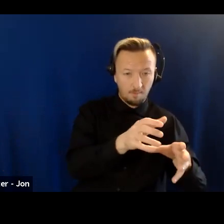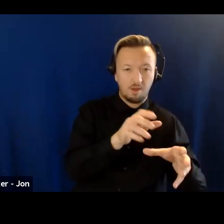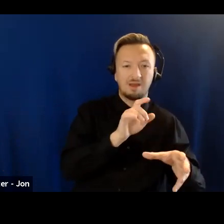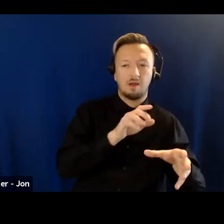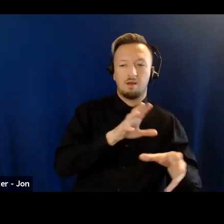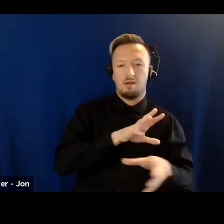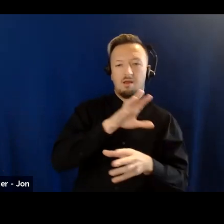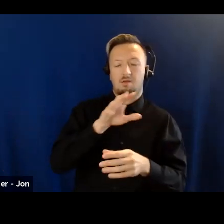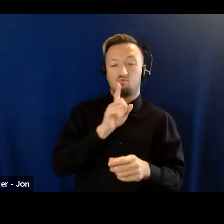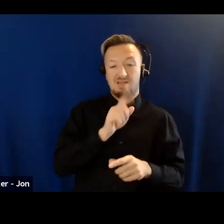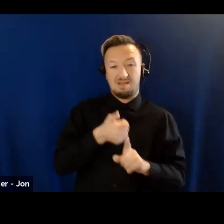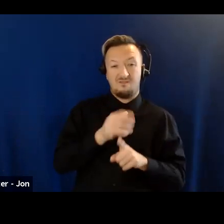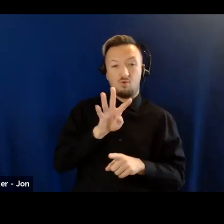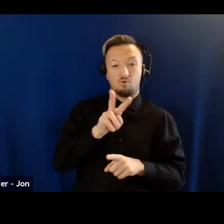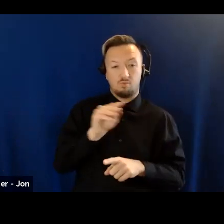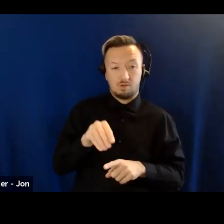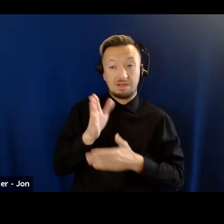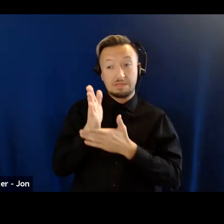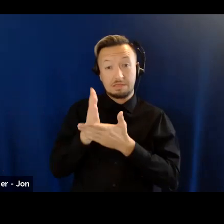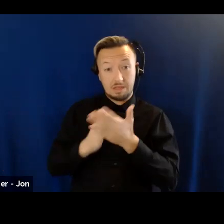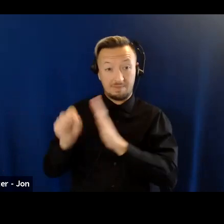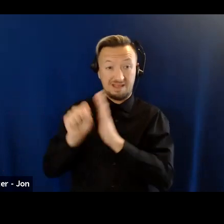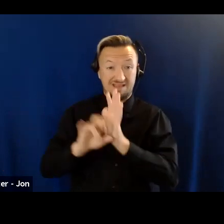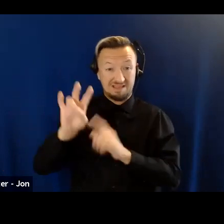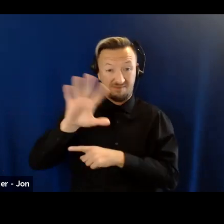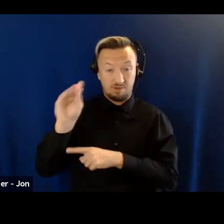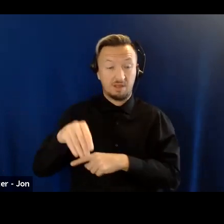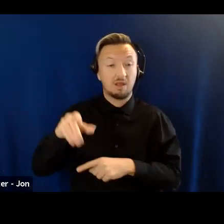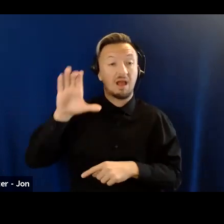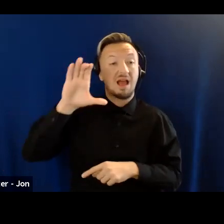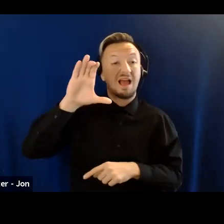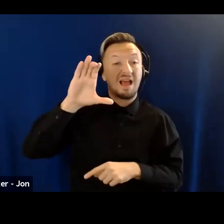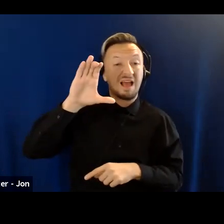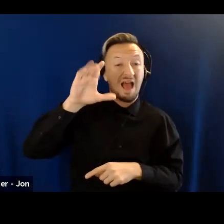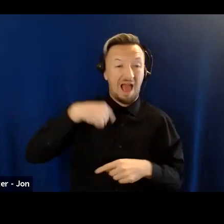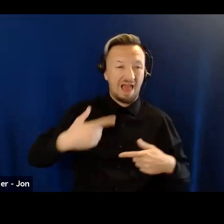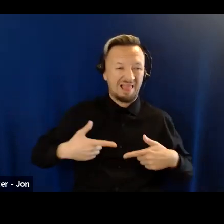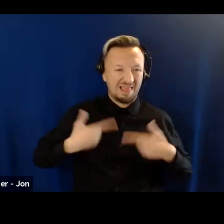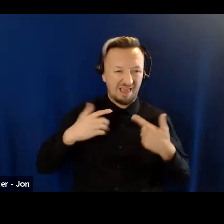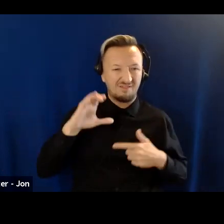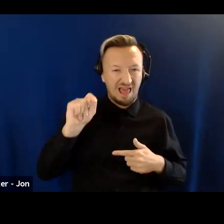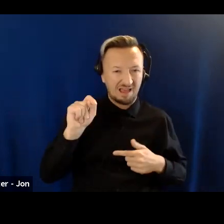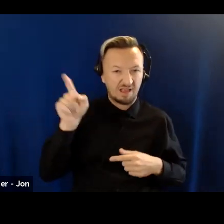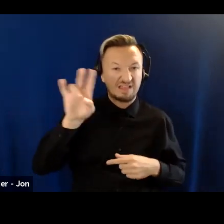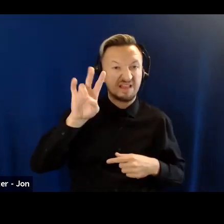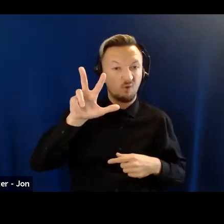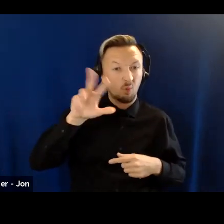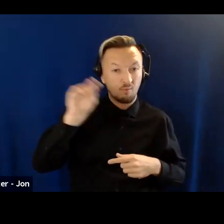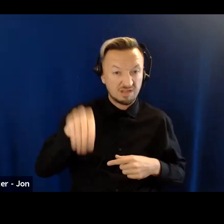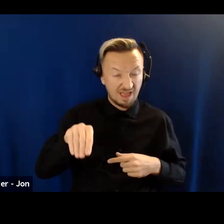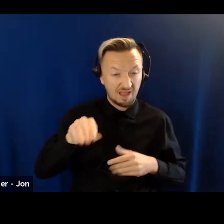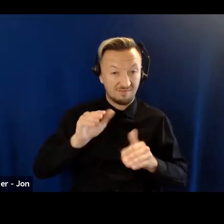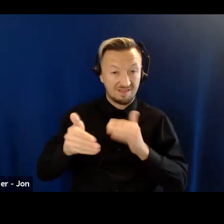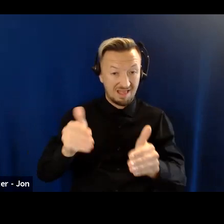states, it's as high as 75%. I happen to live in Connecticut where they were saying it was 73% of the deaths. The vast majority